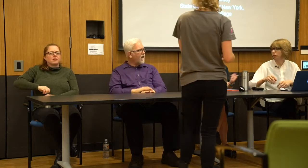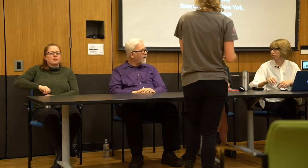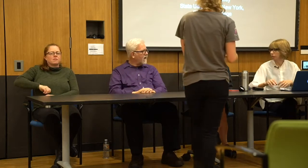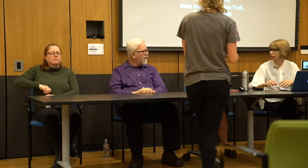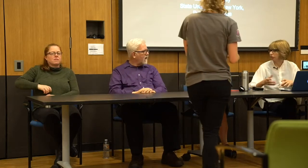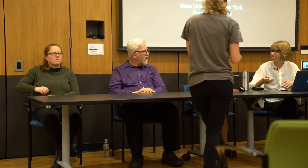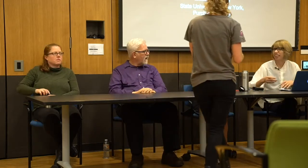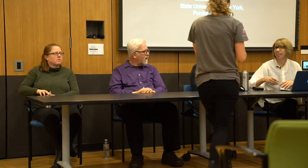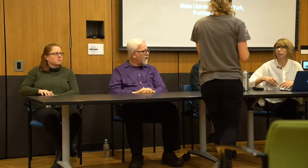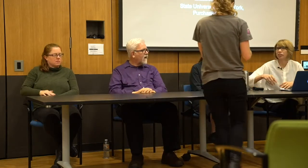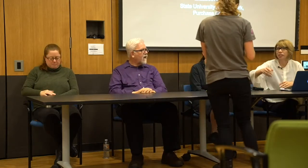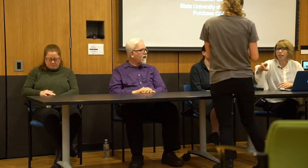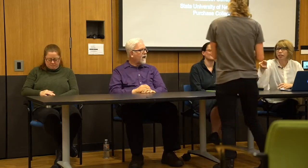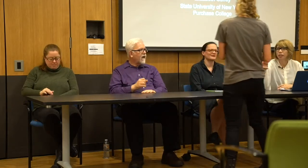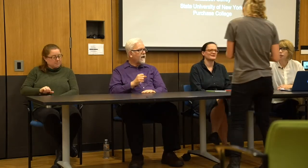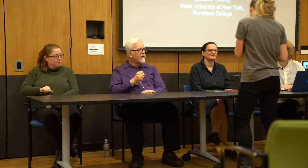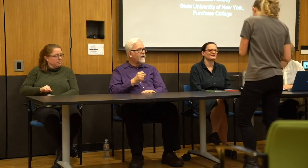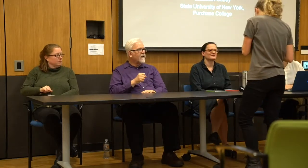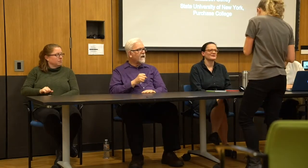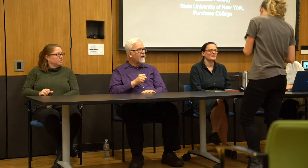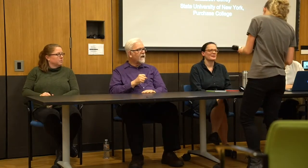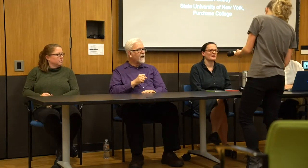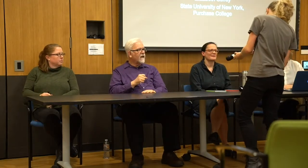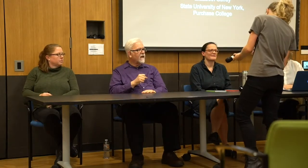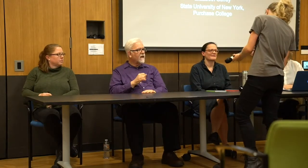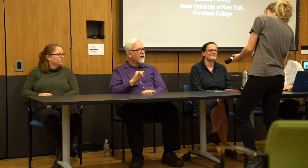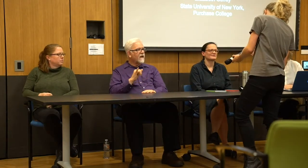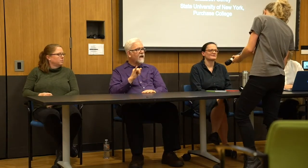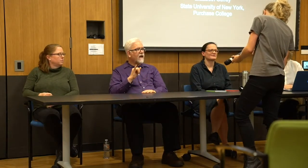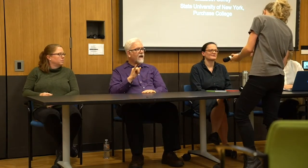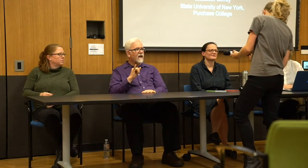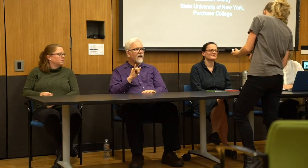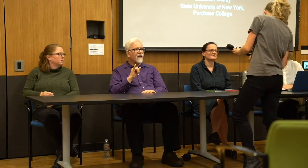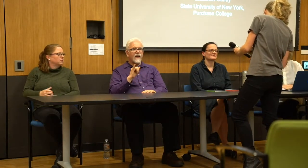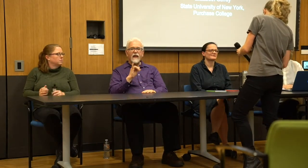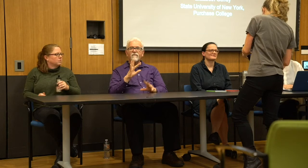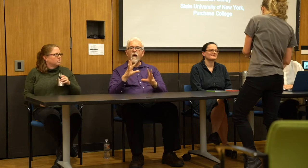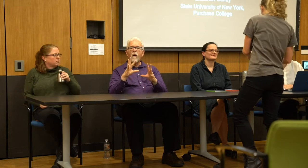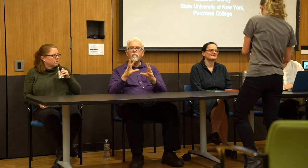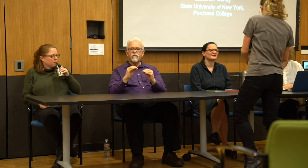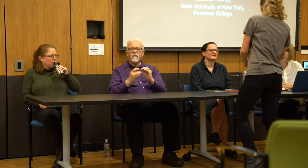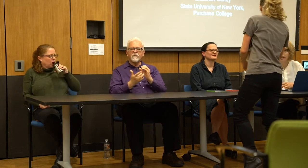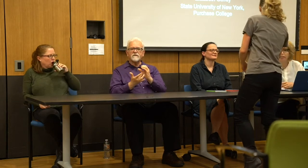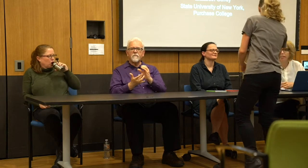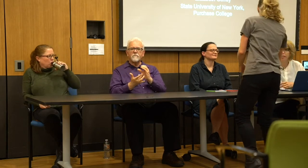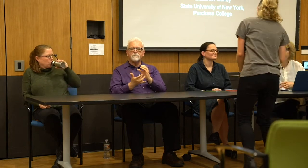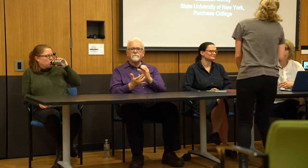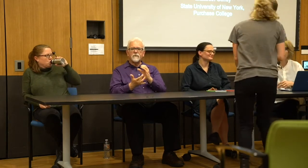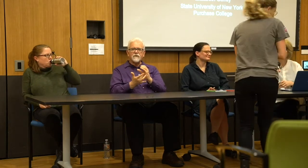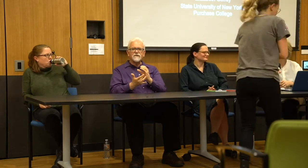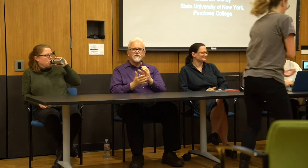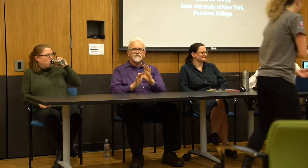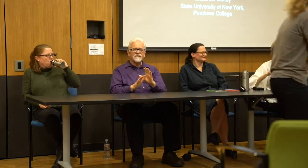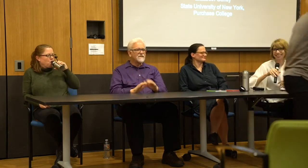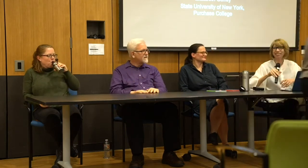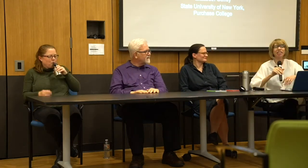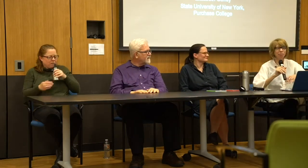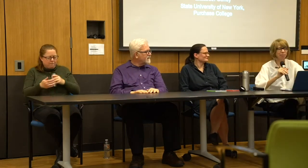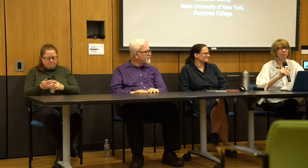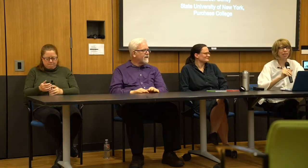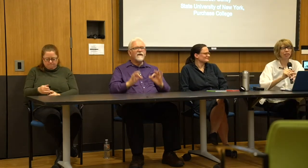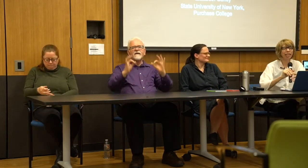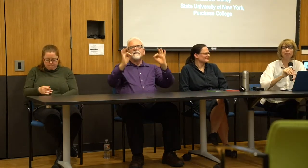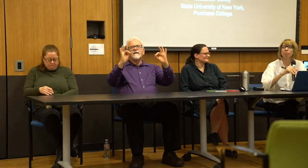like hold for you. Sure, that's okay. I can hold. I think you. If it goes out, just push on that. Okay, great. Okay, that's